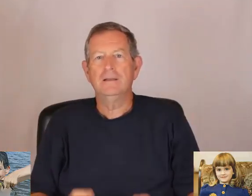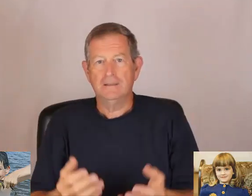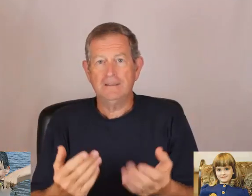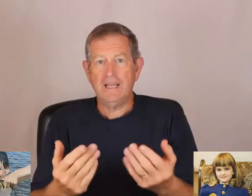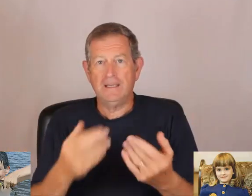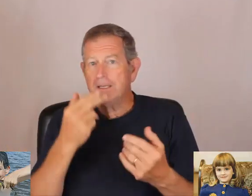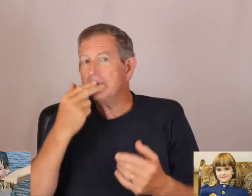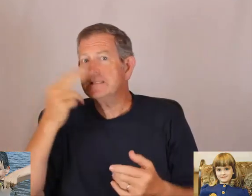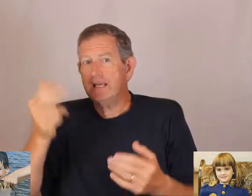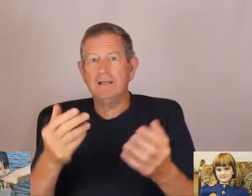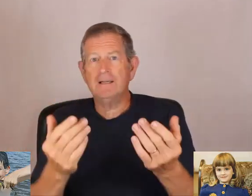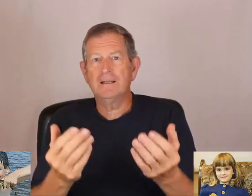Say it. Come on, say it.